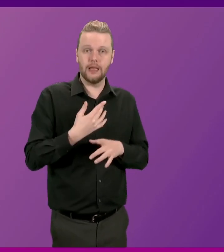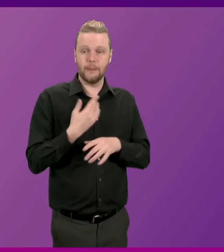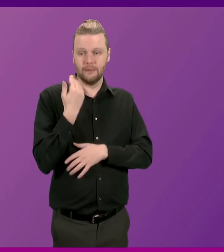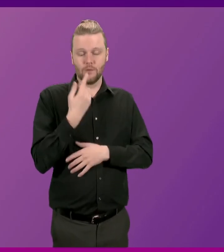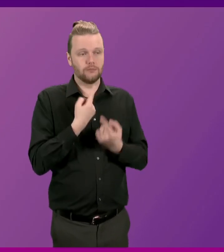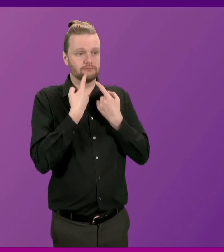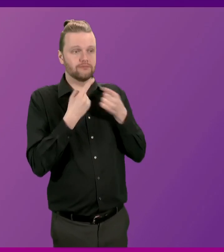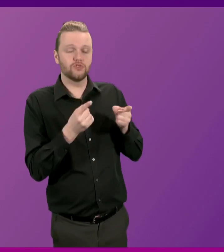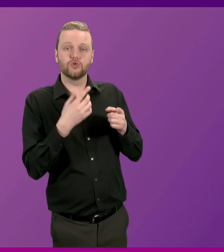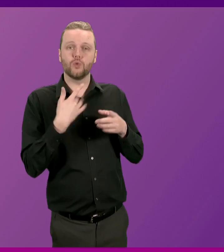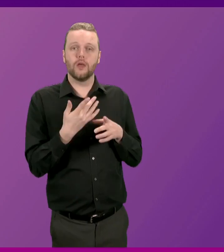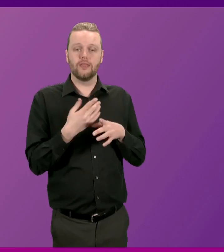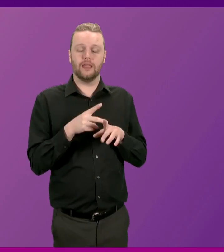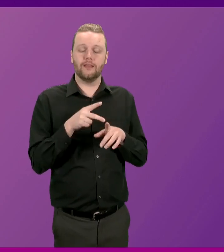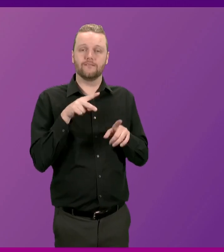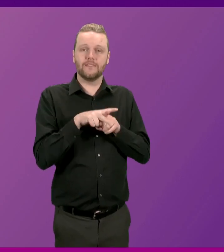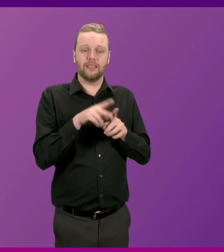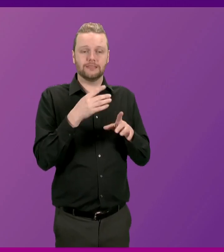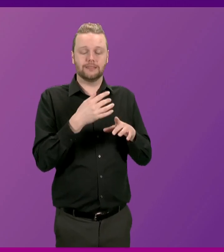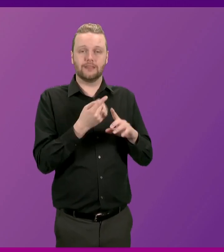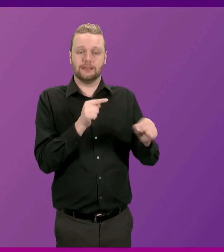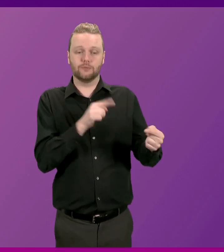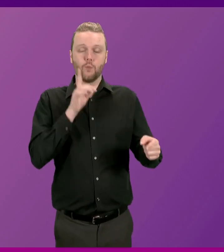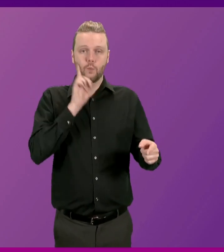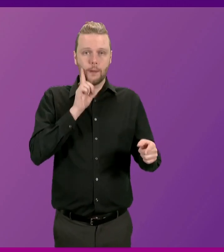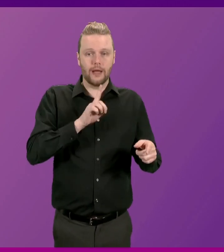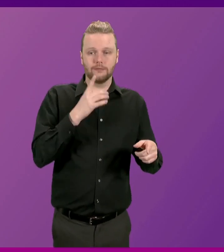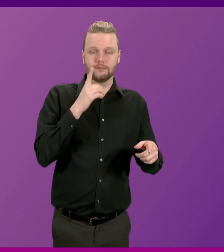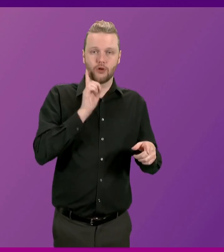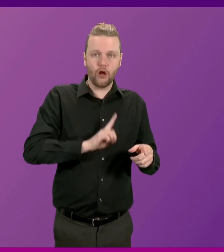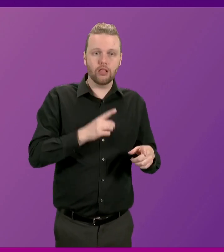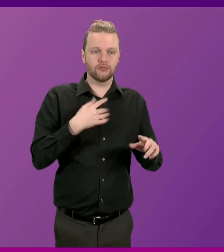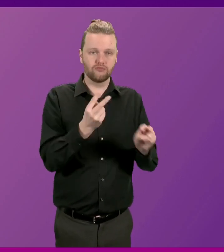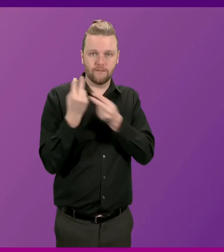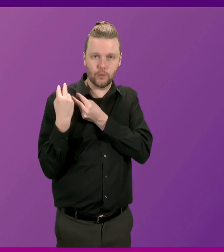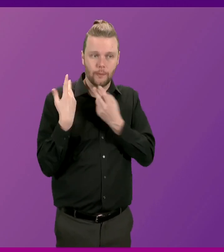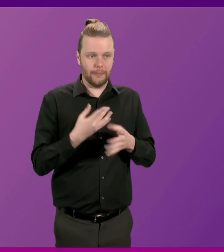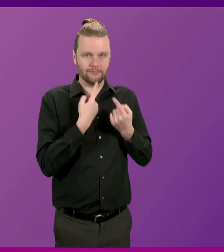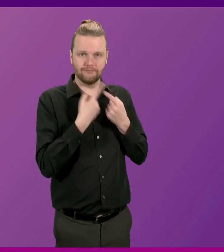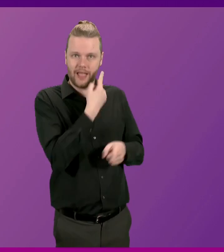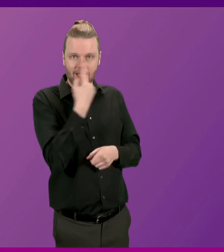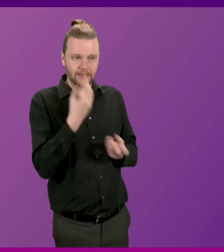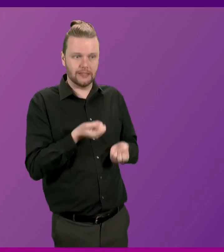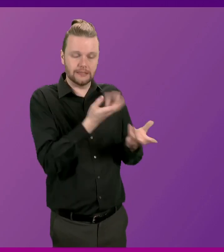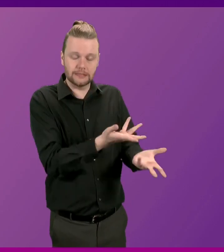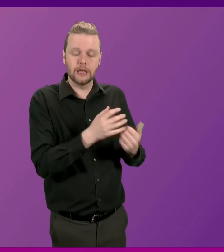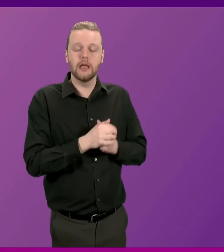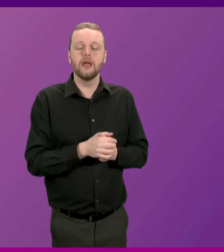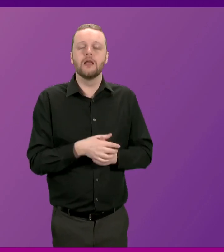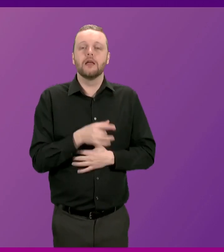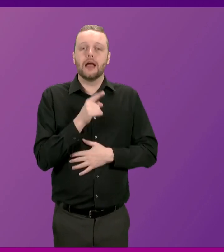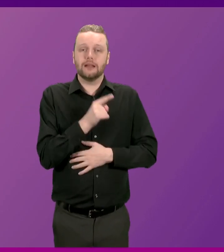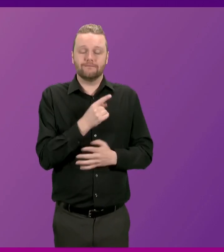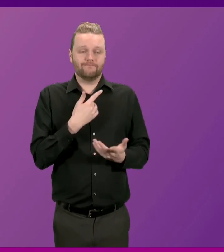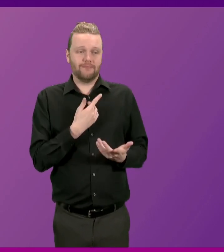Girls review of the strategic review, the independent review of the funding and commission of Violence Against Women and Girls